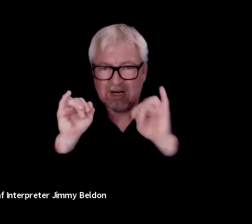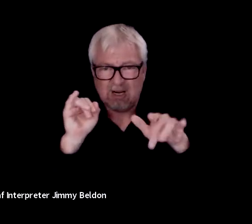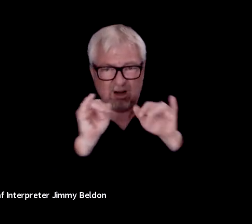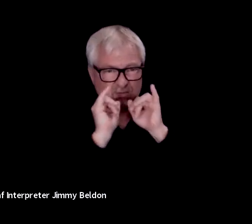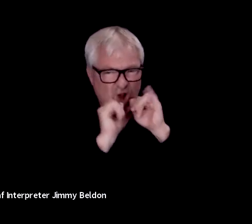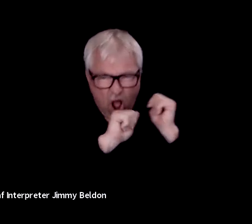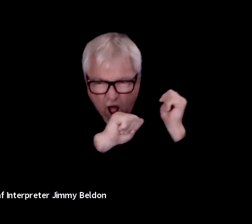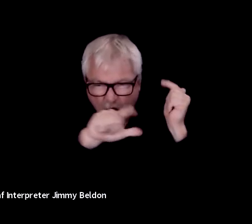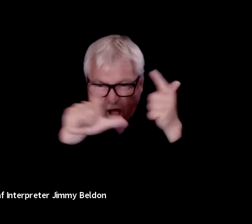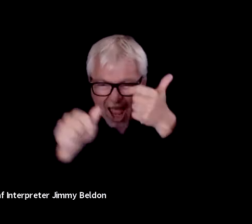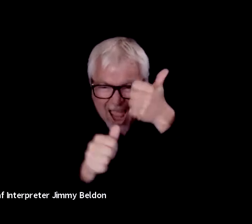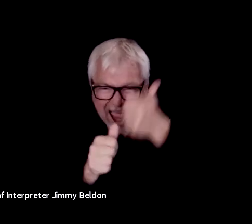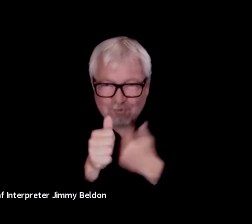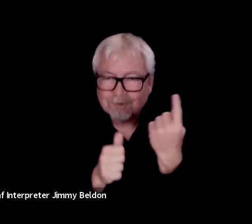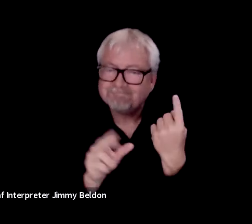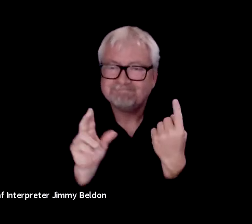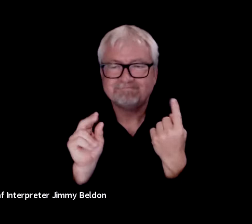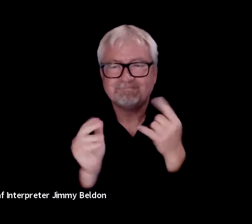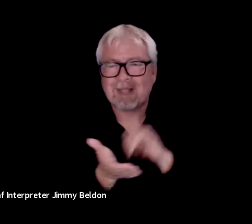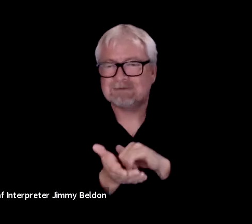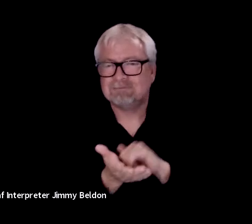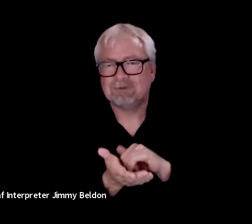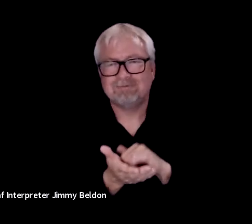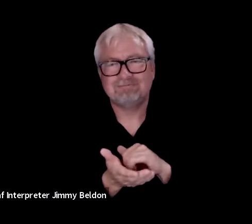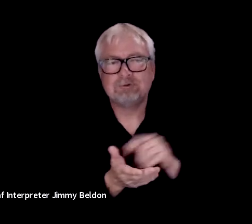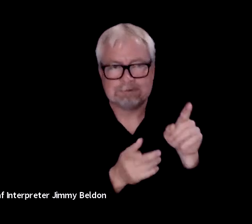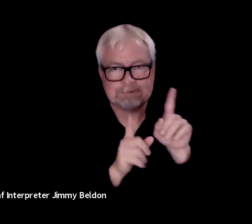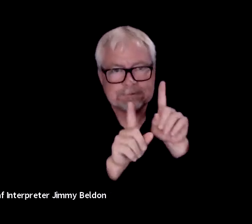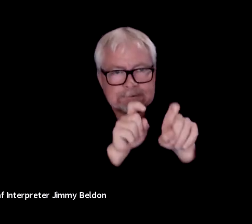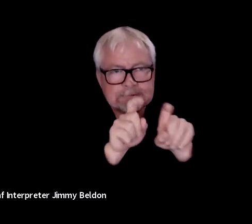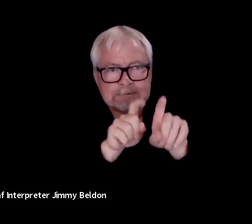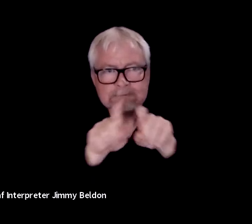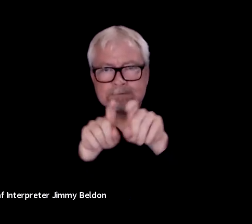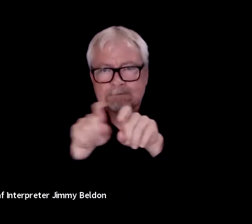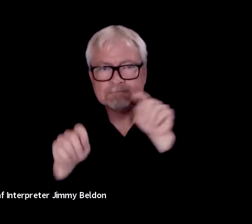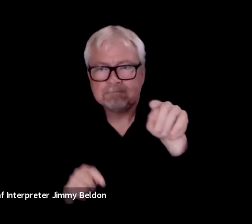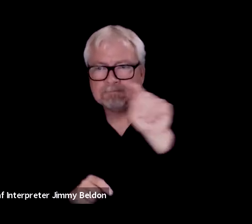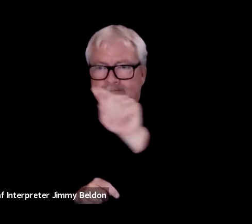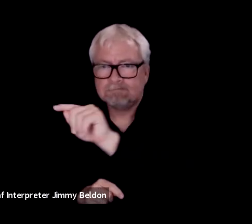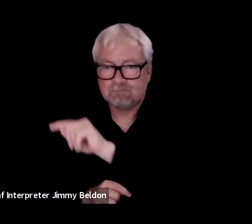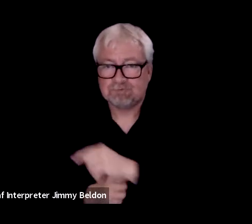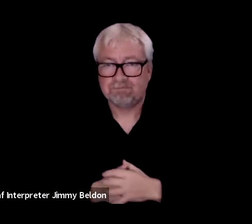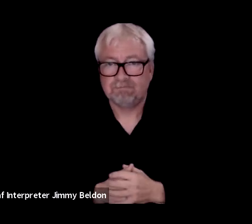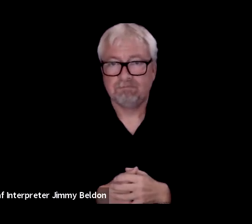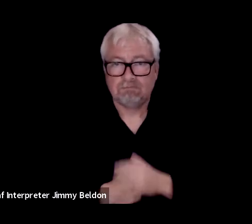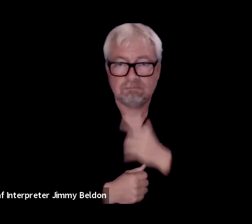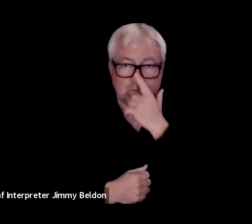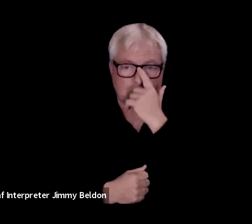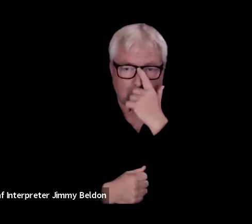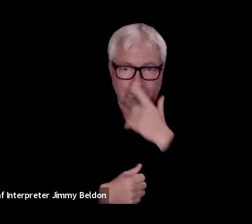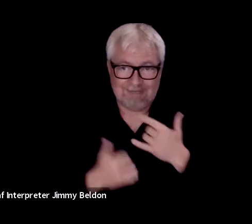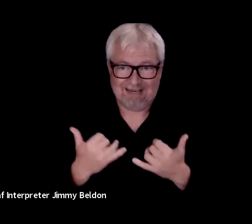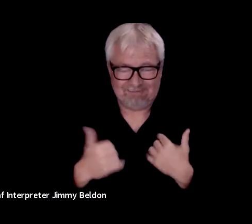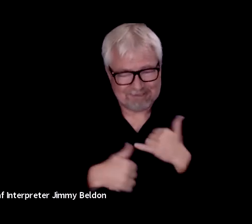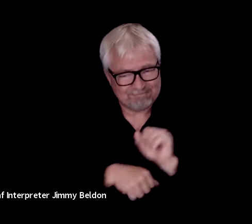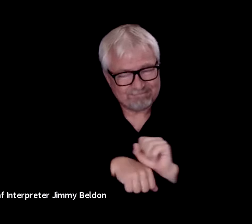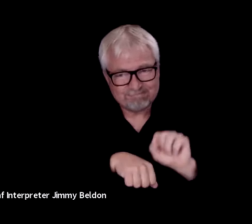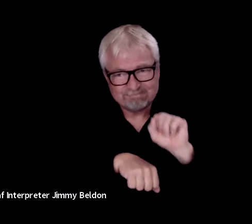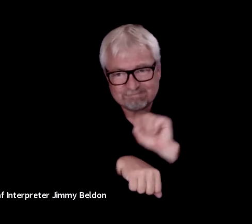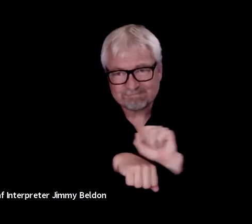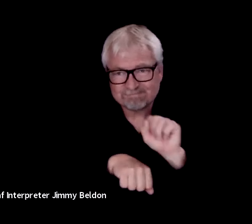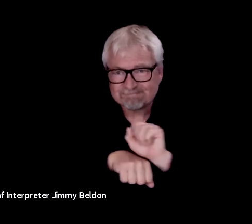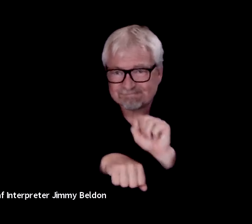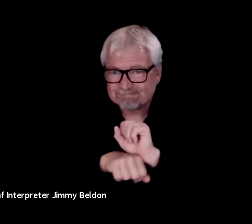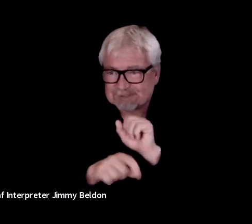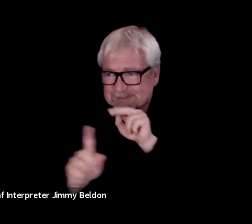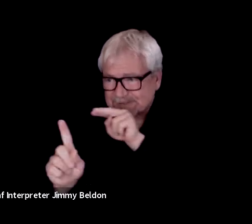with these events. And of course, each primary case that we can actually link to an event goes on to infect several other people